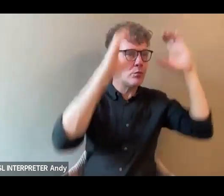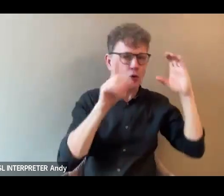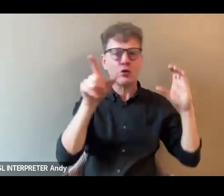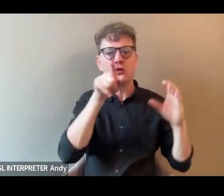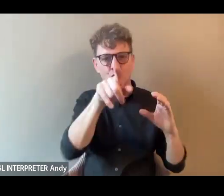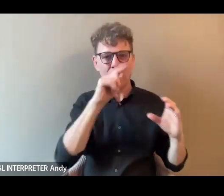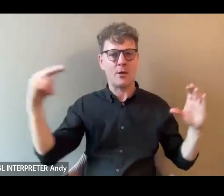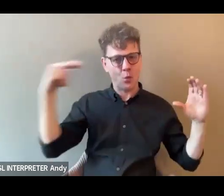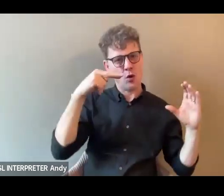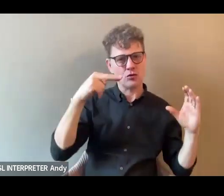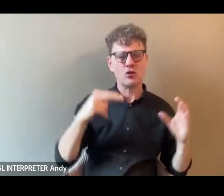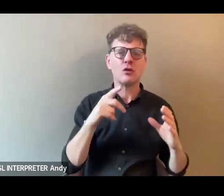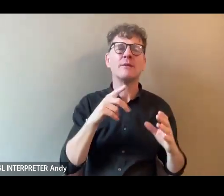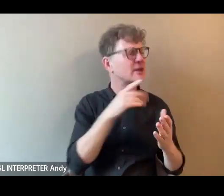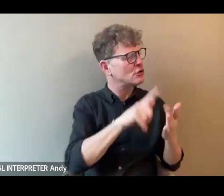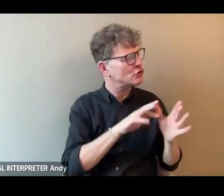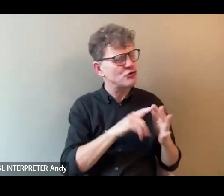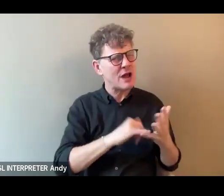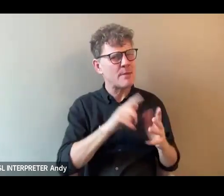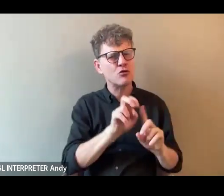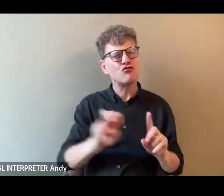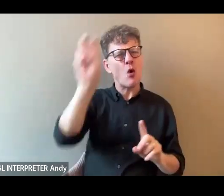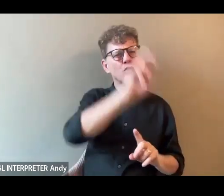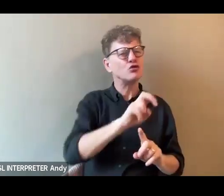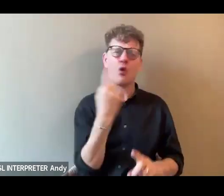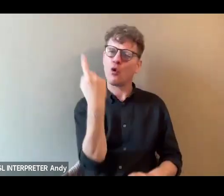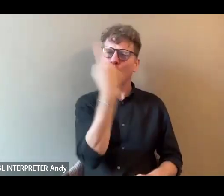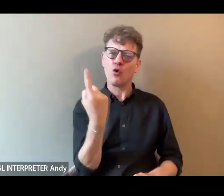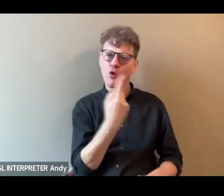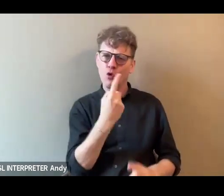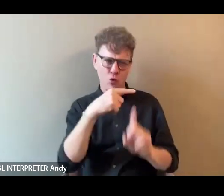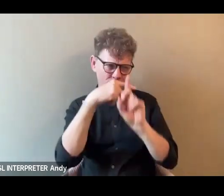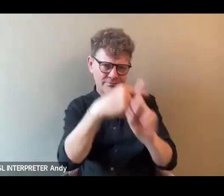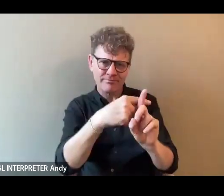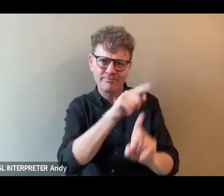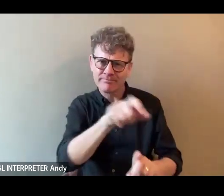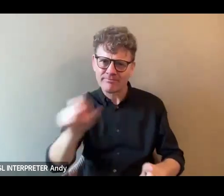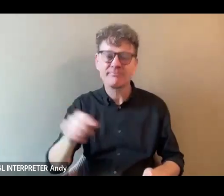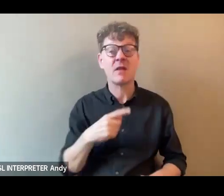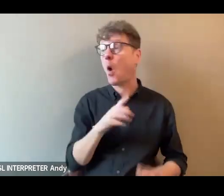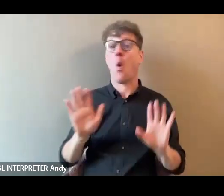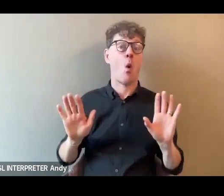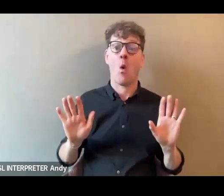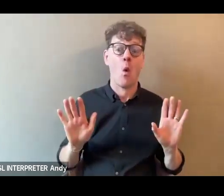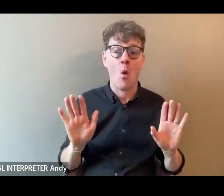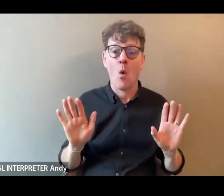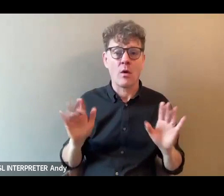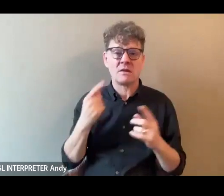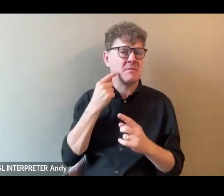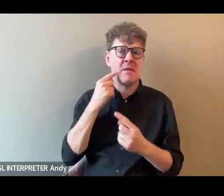to roadshow the VR with? Okay, I think the simple answer follows very much